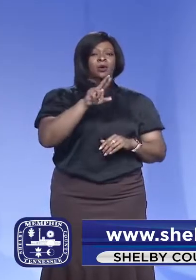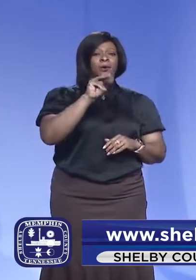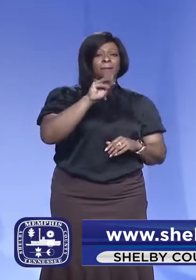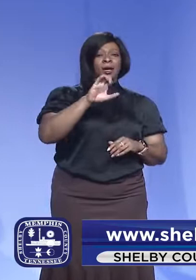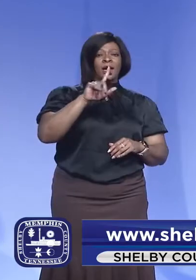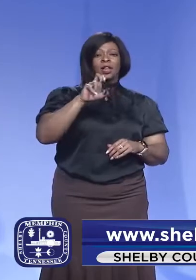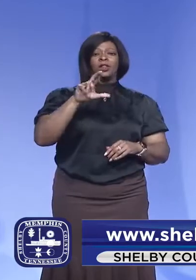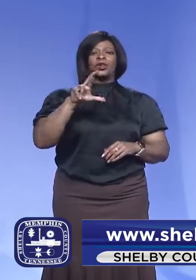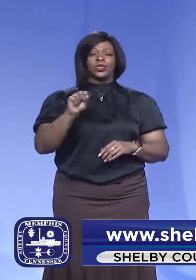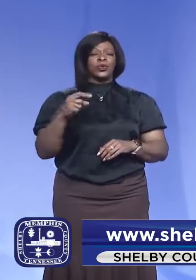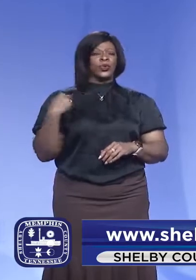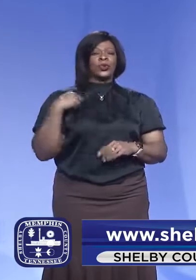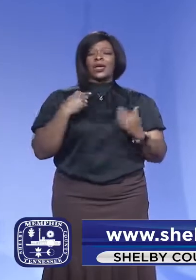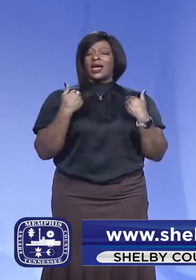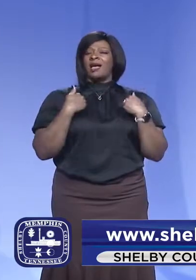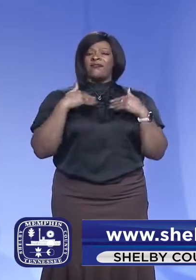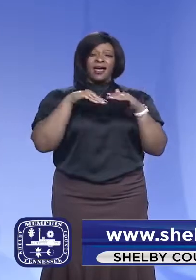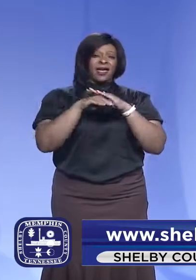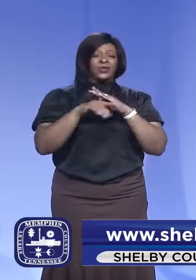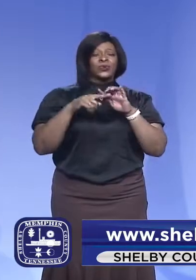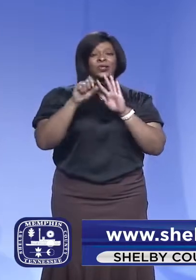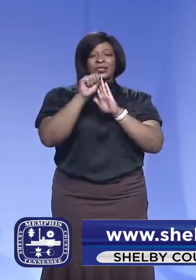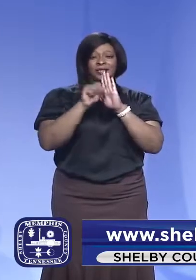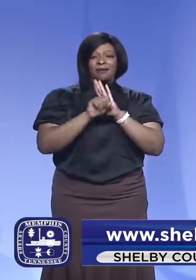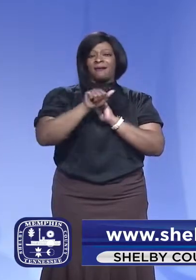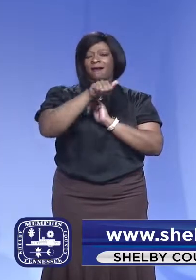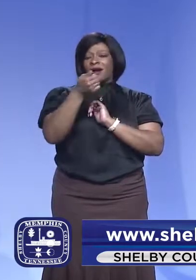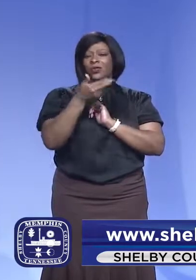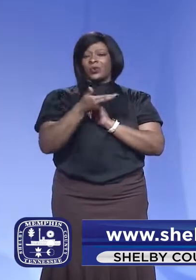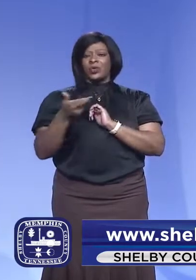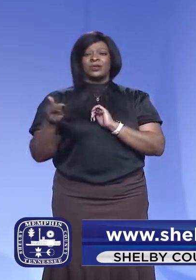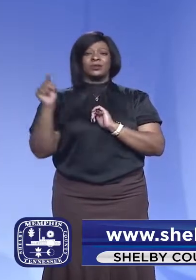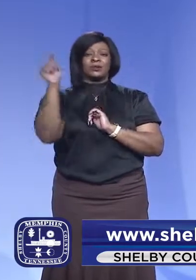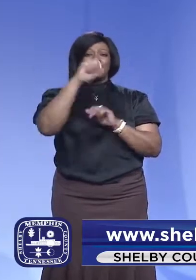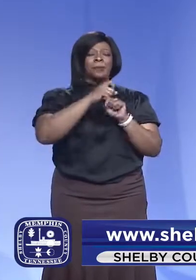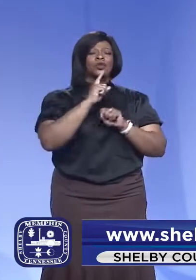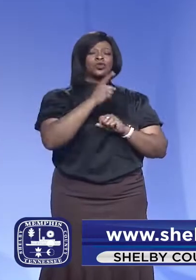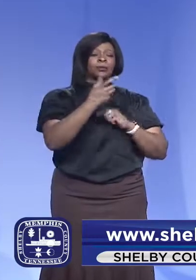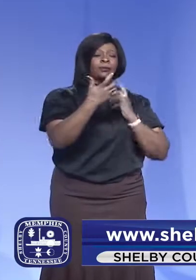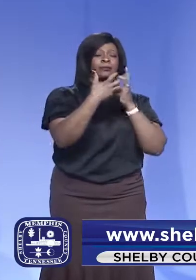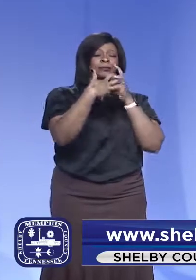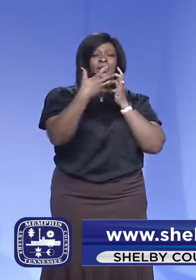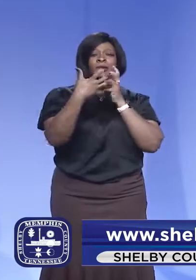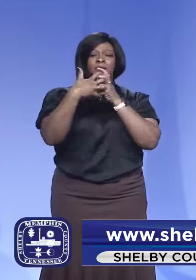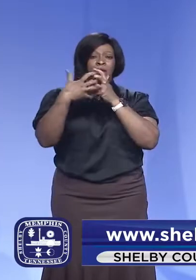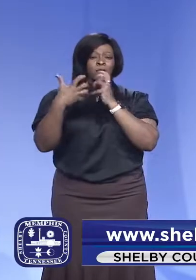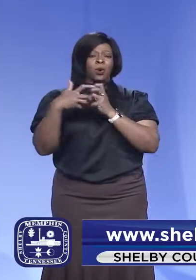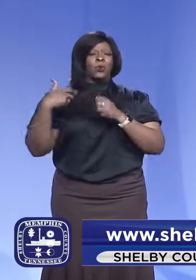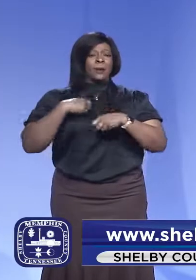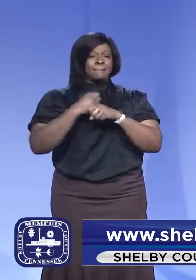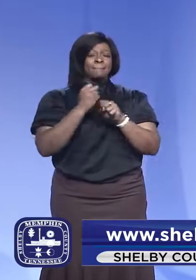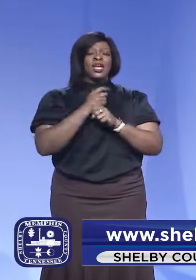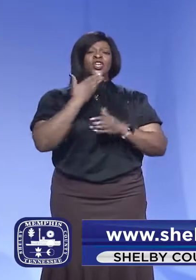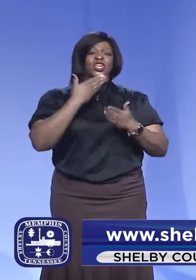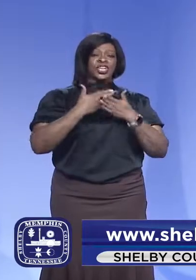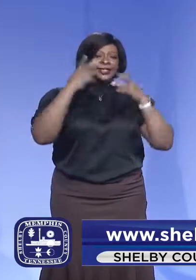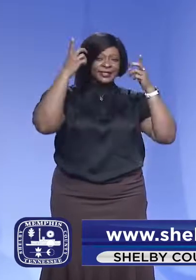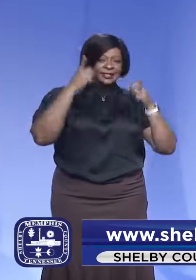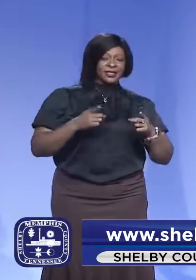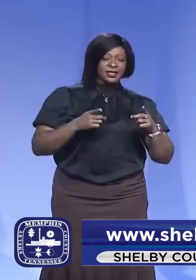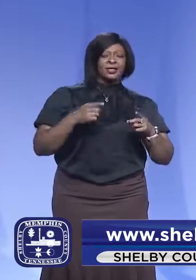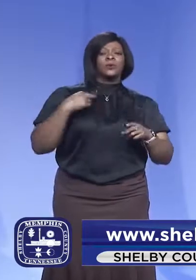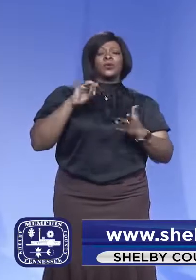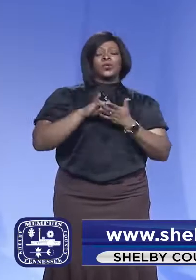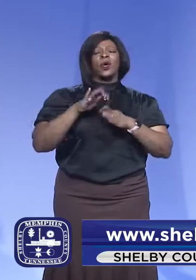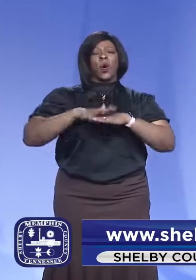McCullers. We also have access to the state and other resources to make sure that, one, we're making a sound decision, but we do